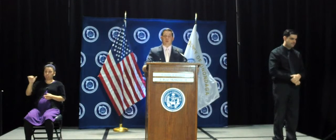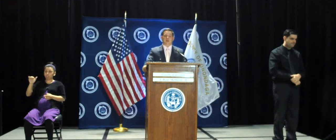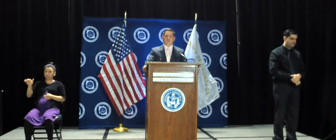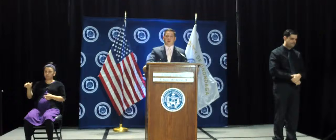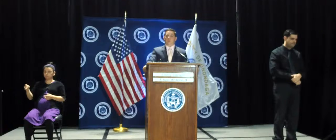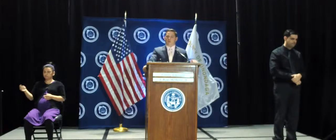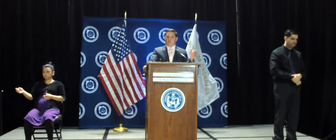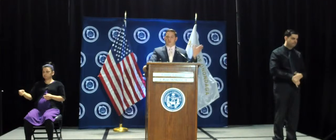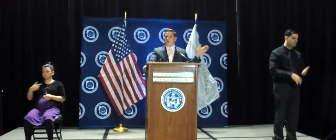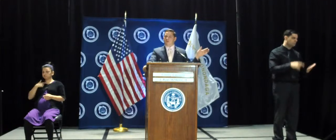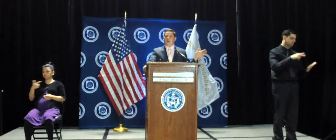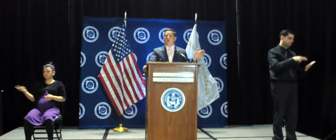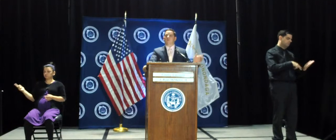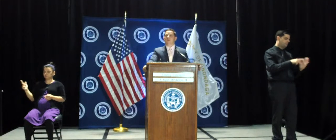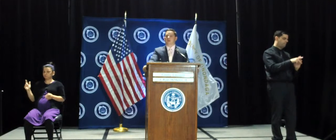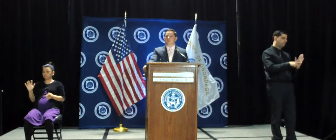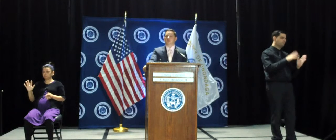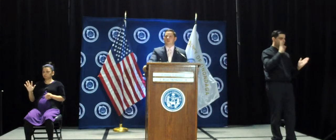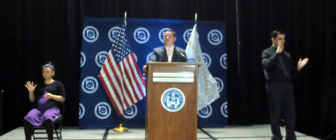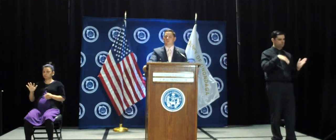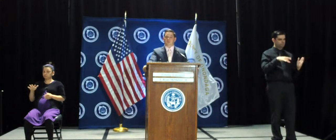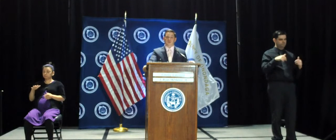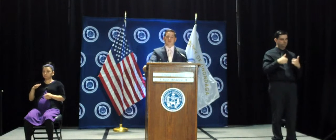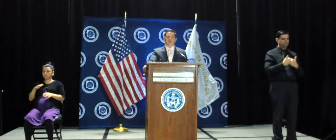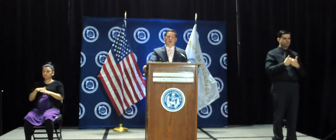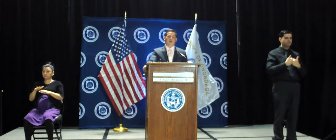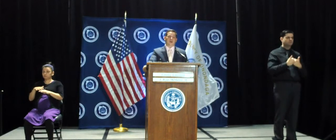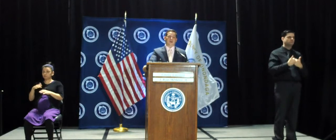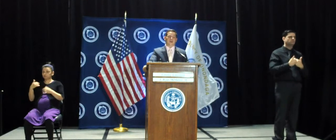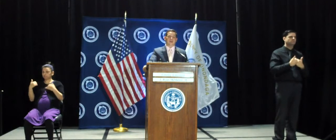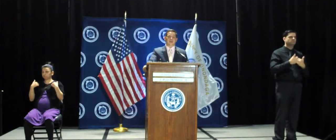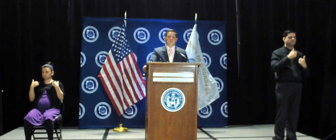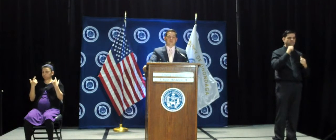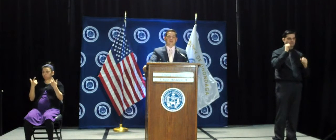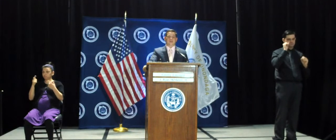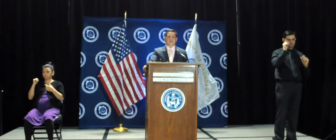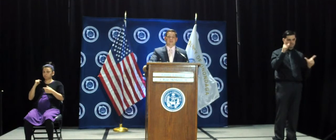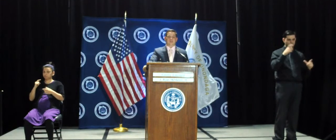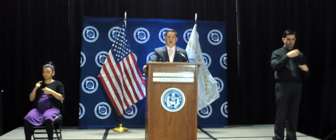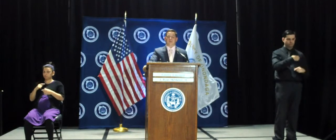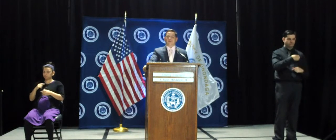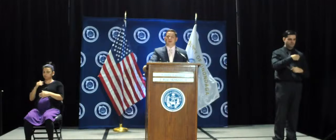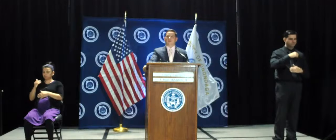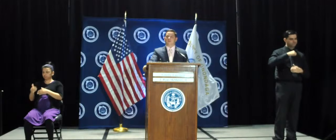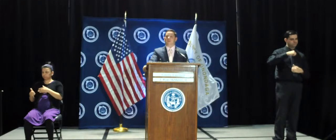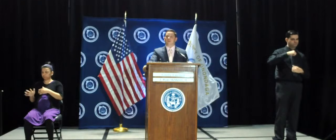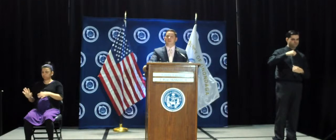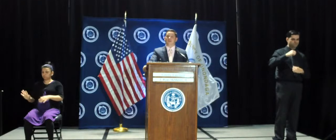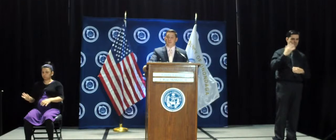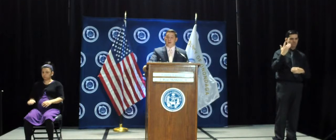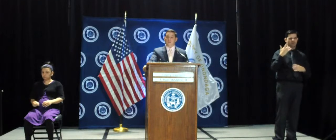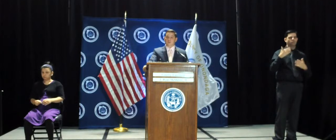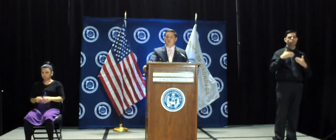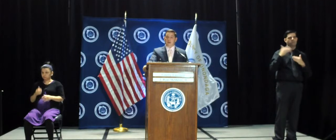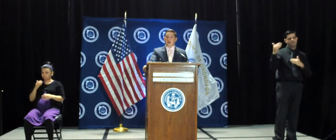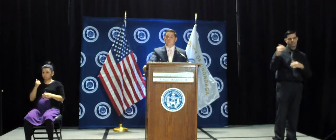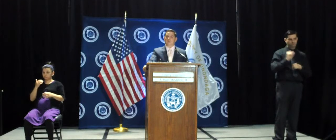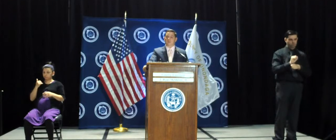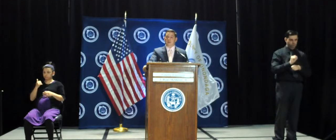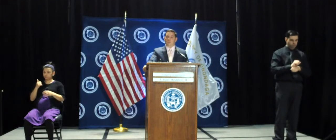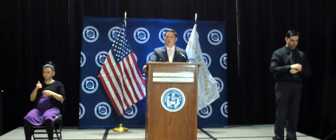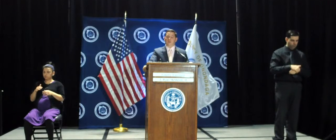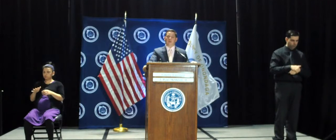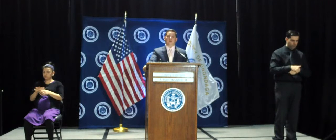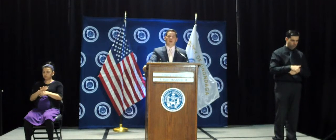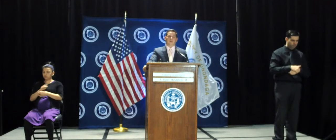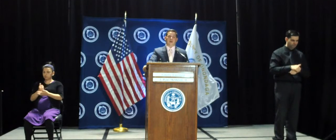doesn't surprise me that multiple sheriffs are out taking the positions they are in, because they probably don't have the people to do the job to